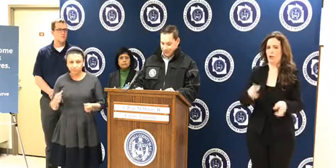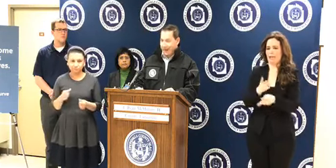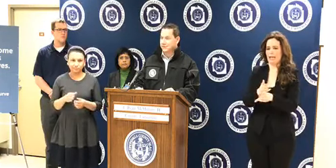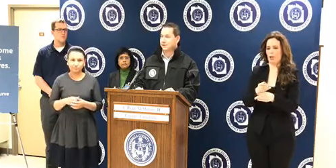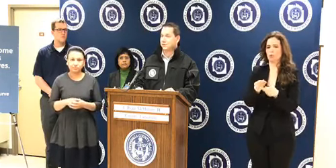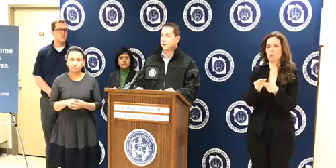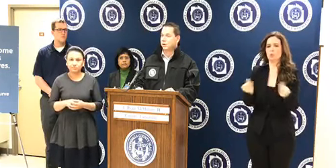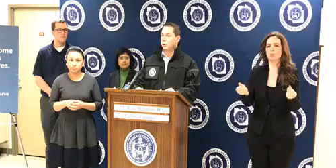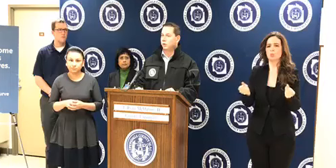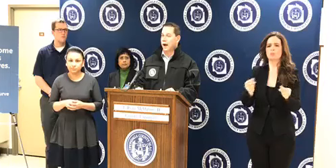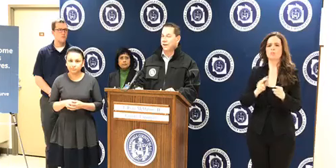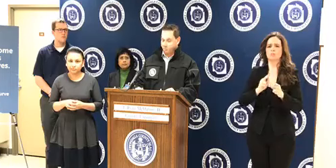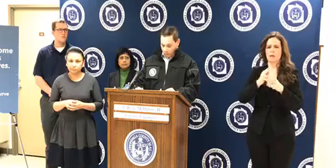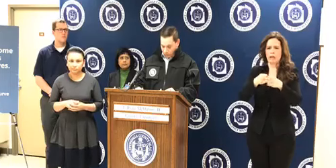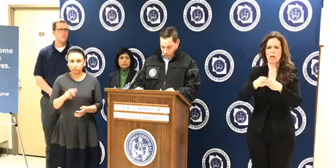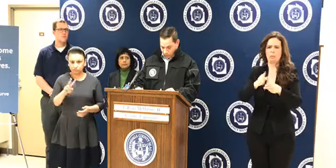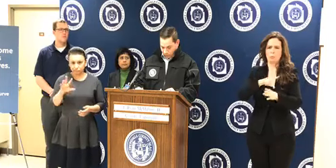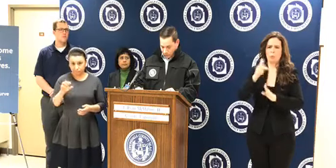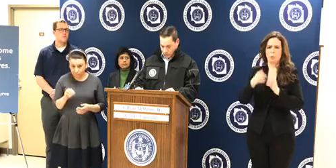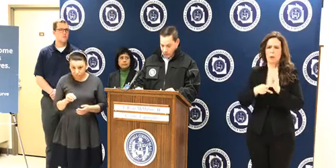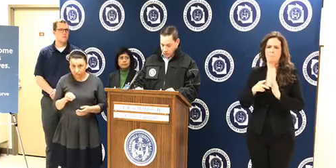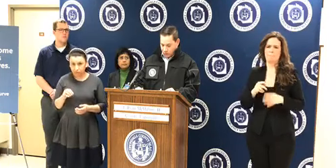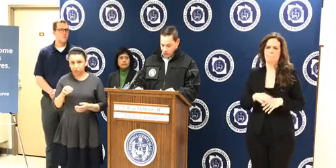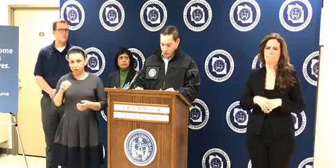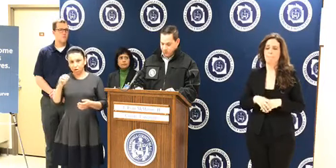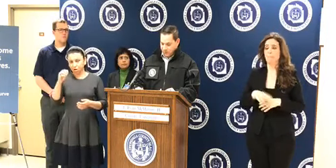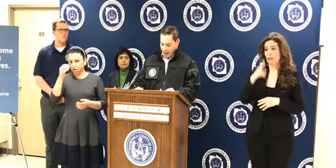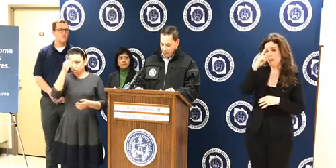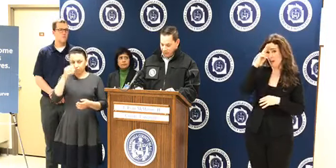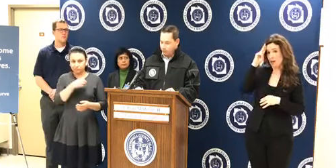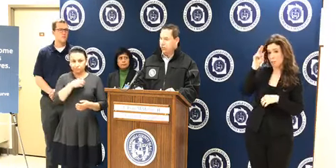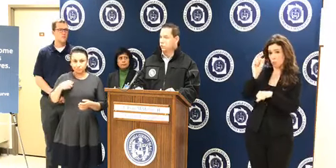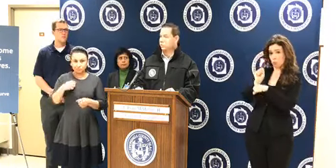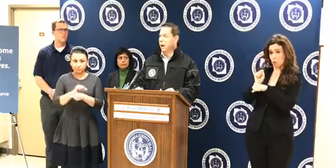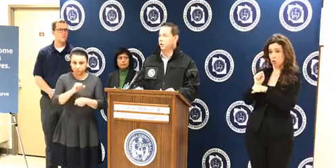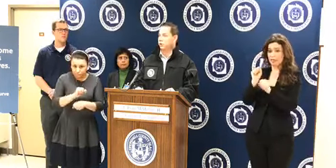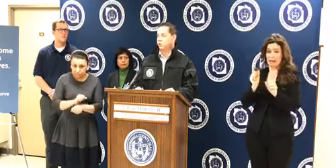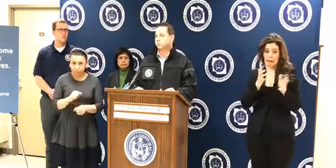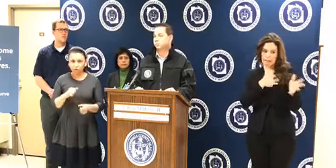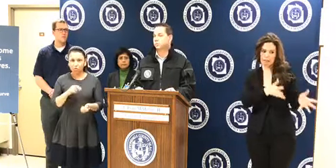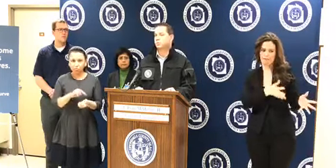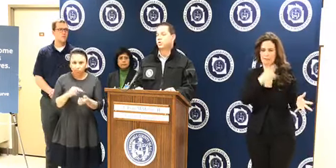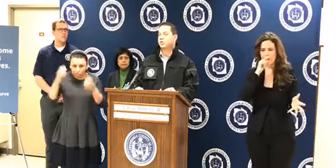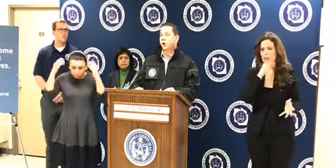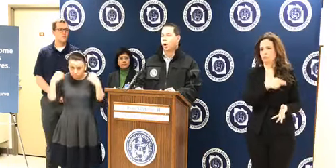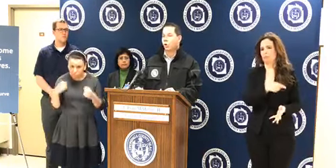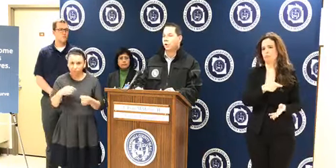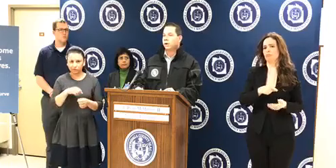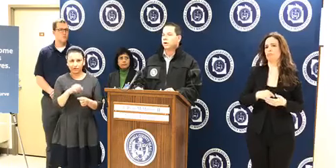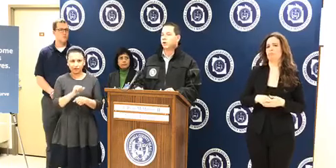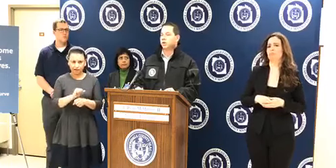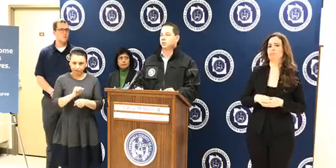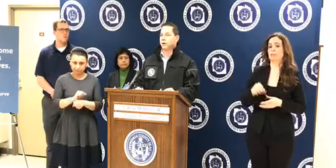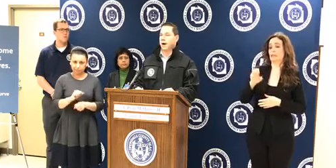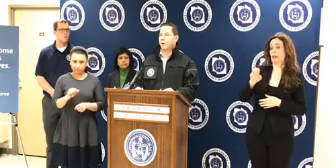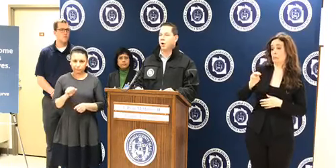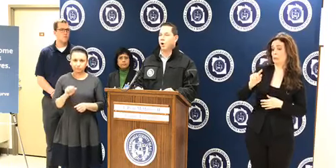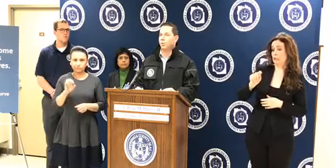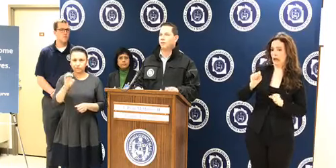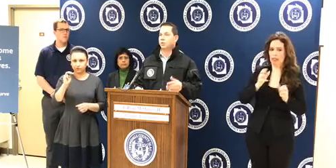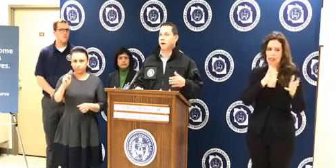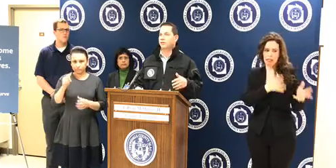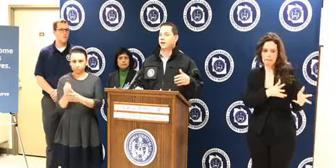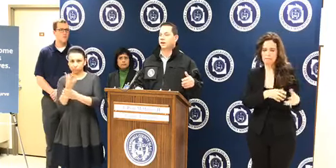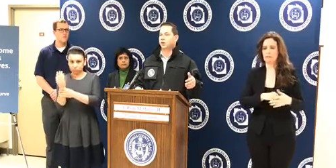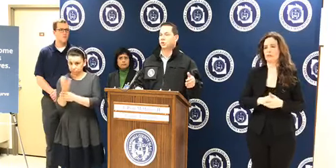250 slots for hospital workers, nursing home staff, and first responders. So your children are now at